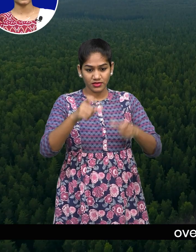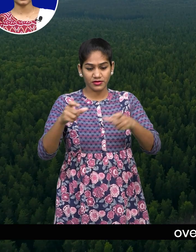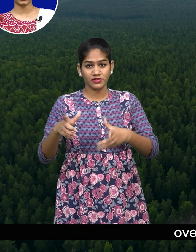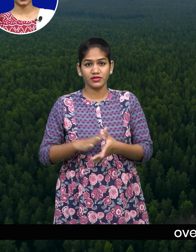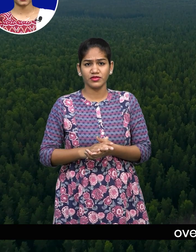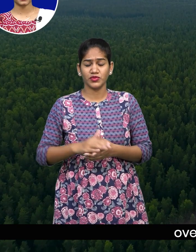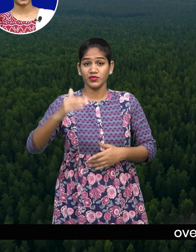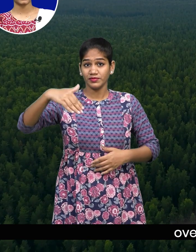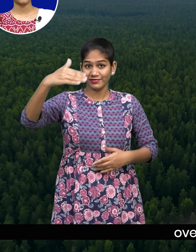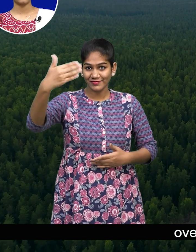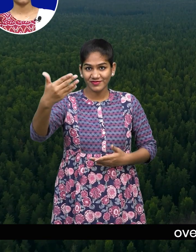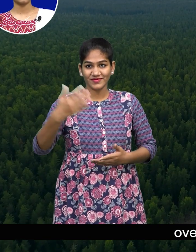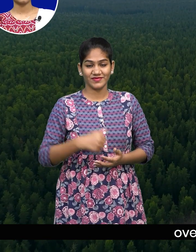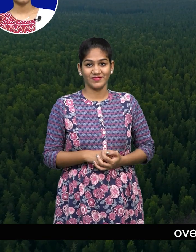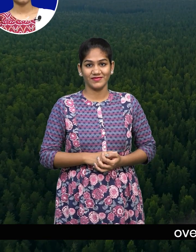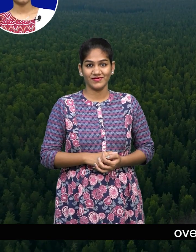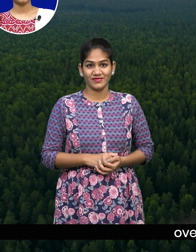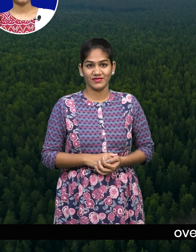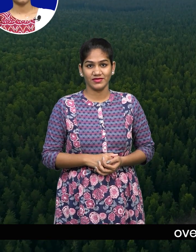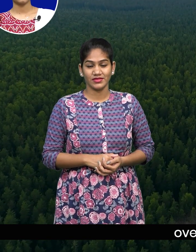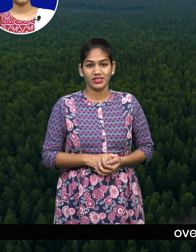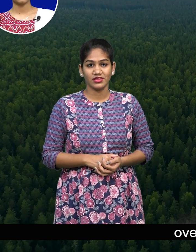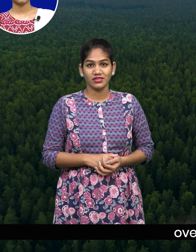the generations.